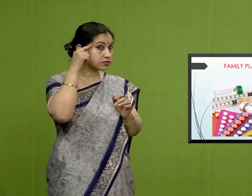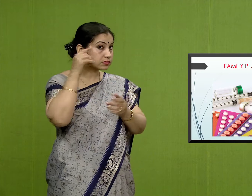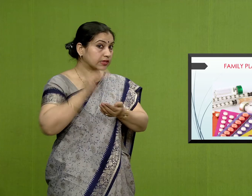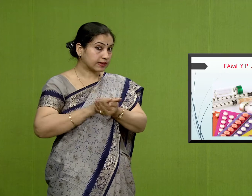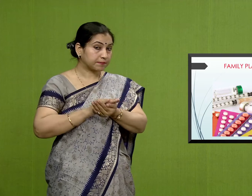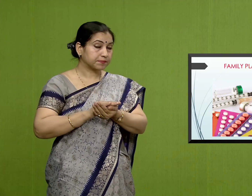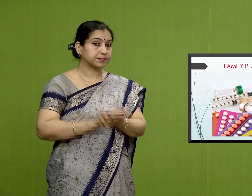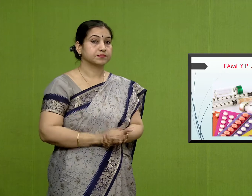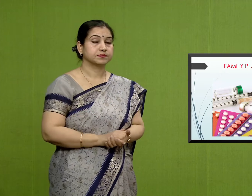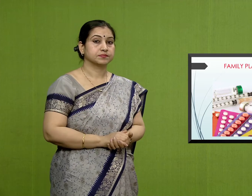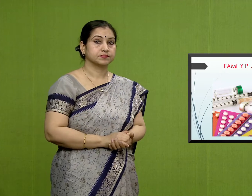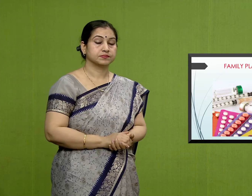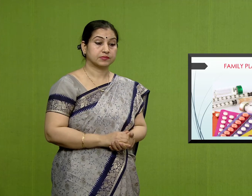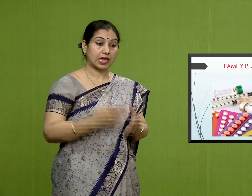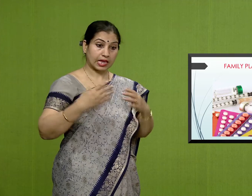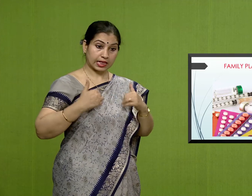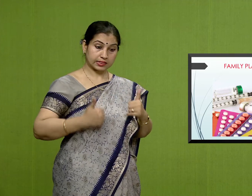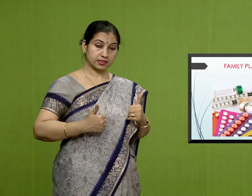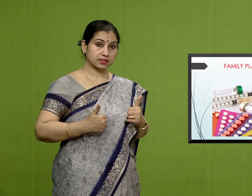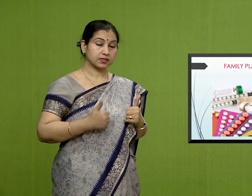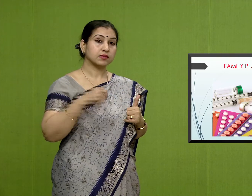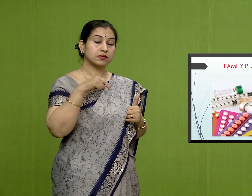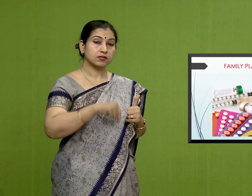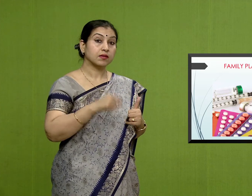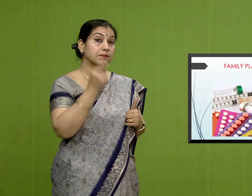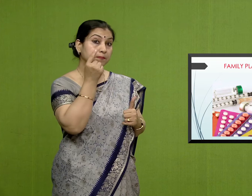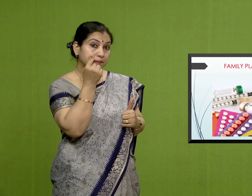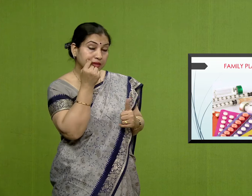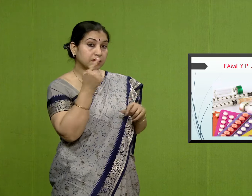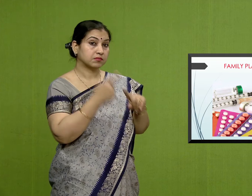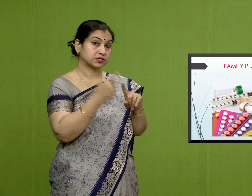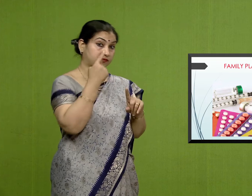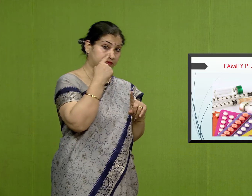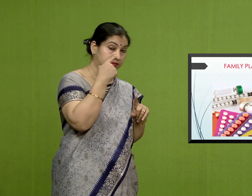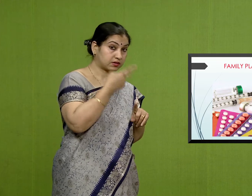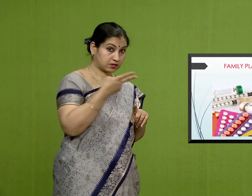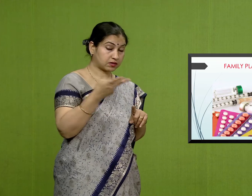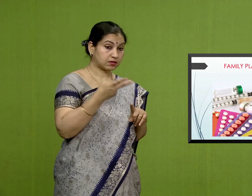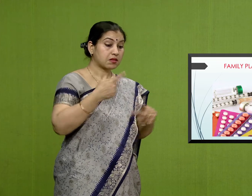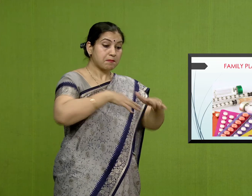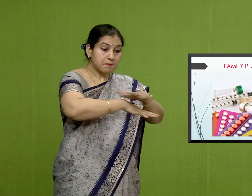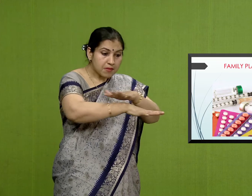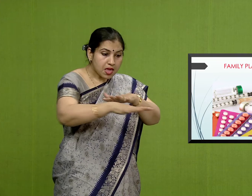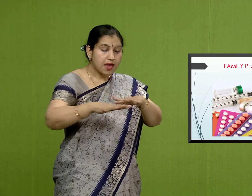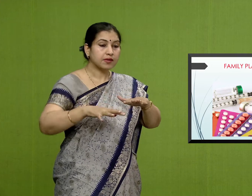mind, health factors, the men and women plan their family